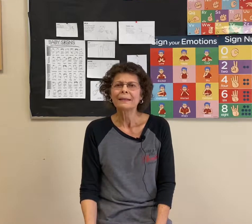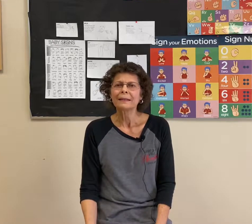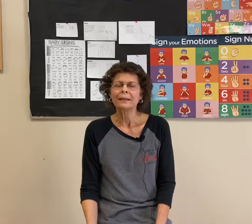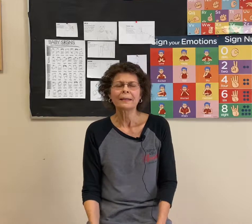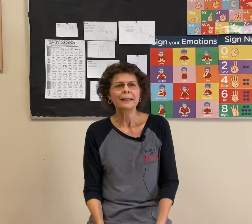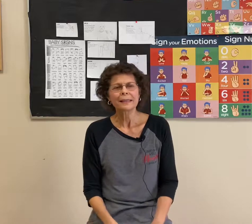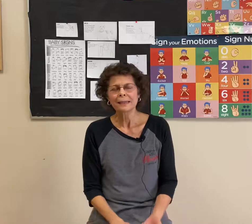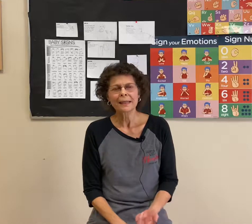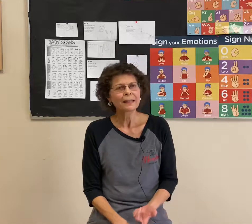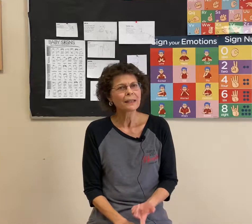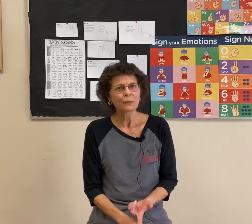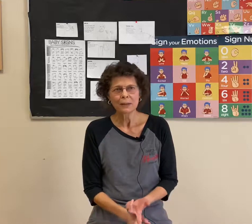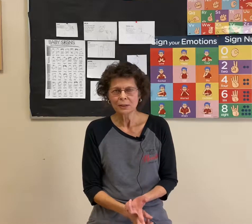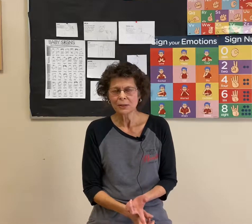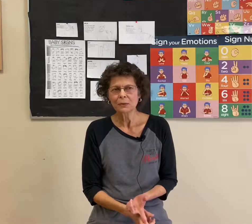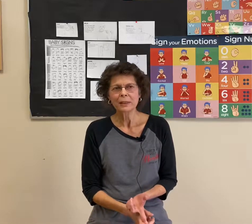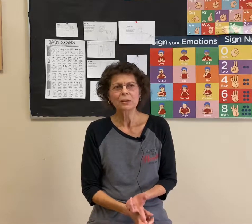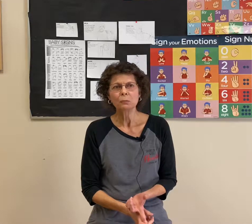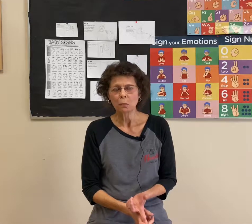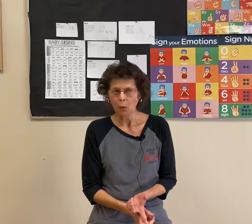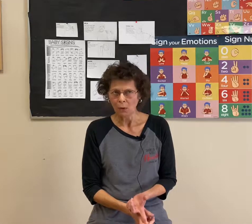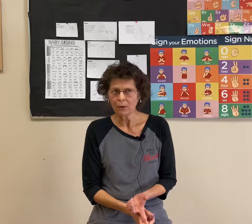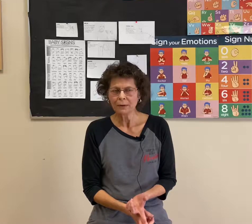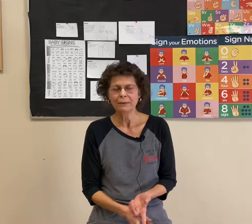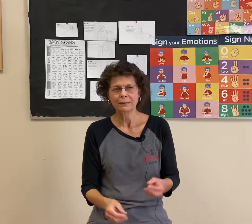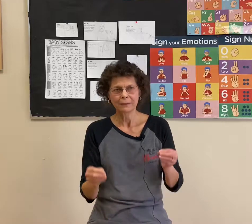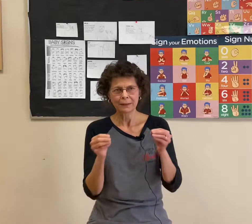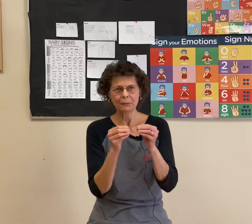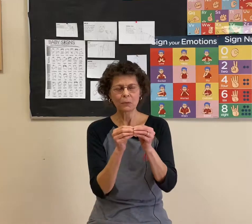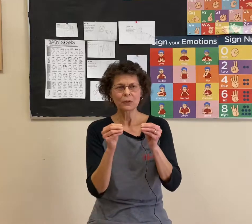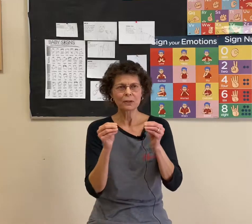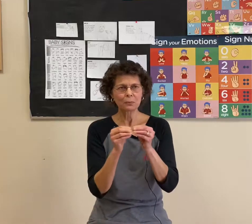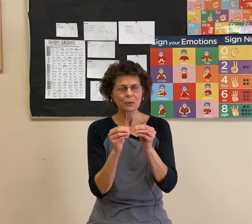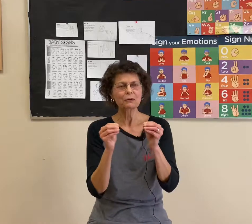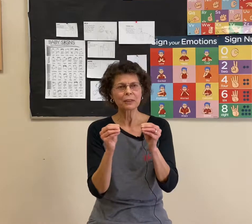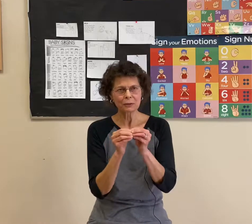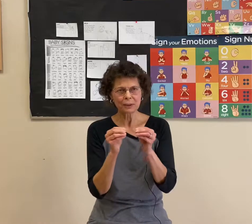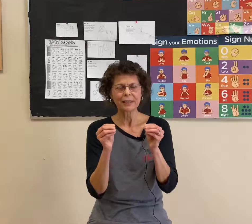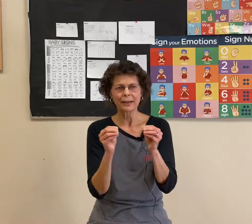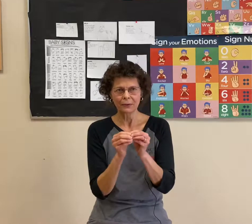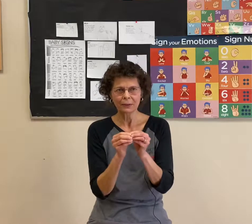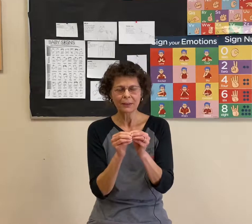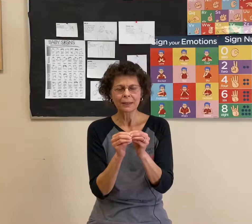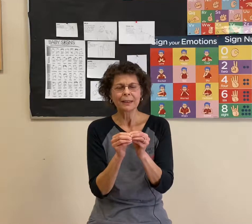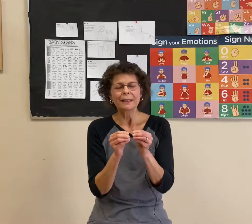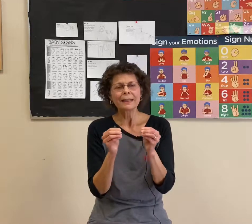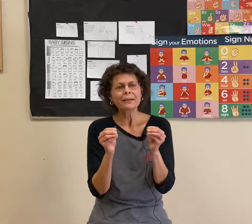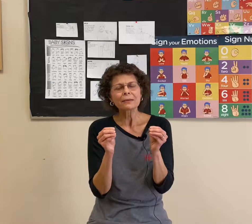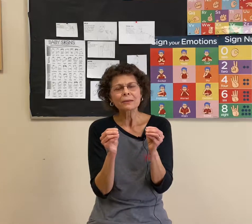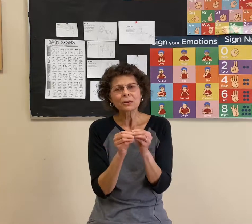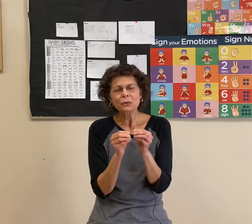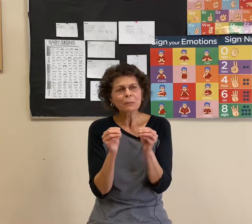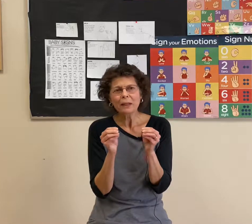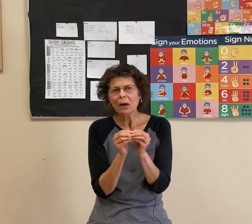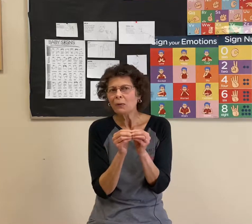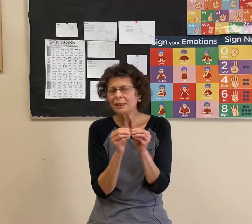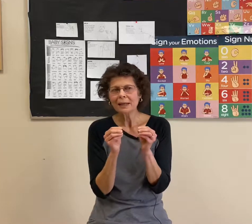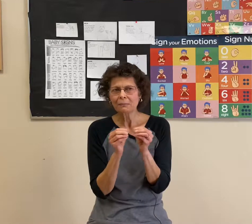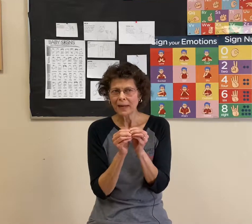The next sign that we do is more. And more is putting your fingers together. Now, the children may not always sign back to